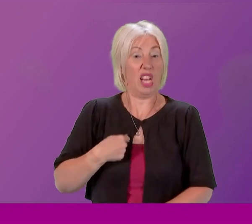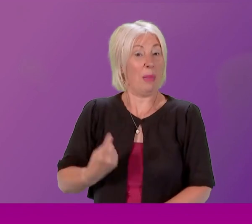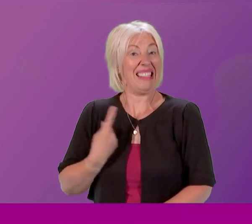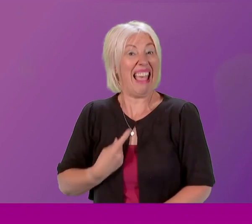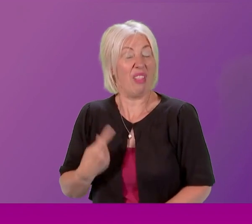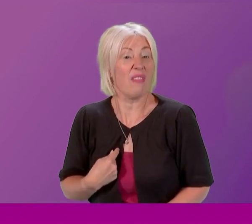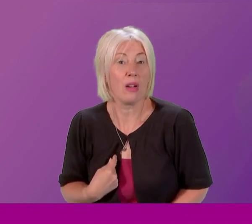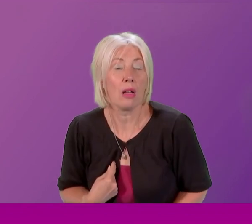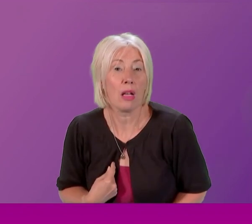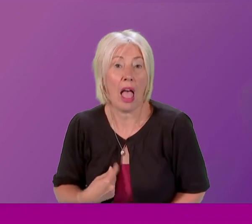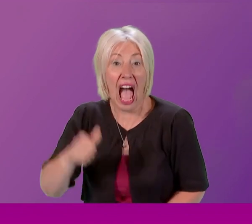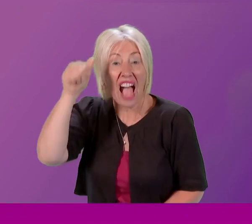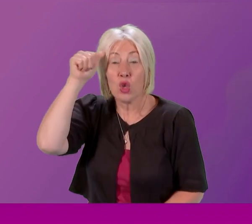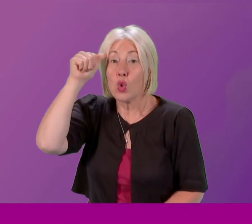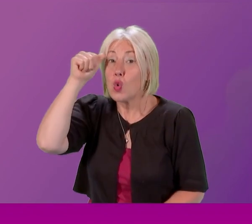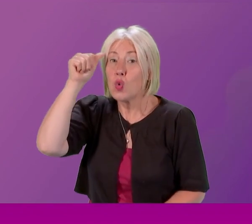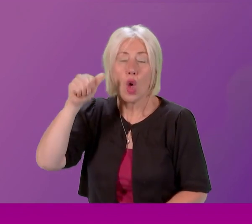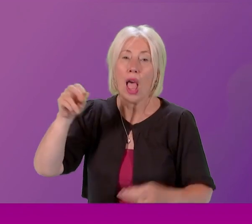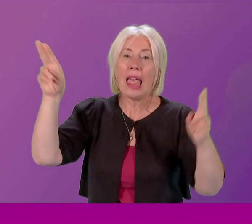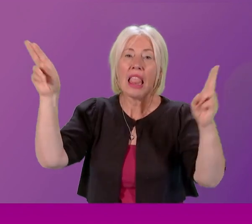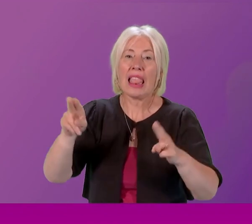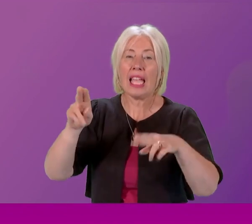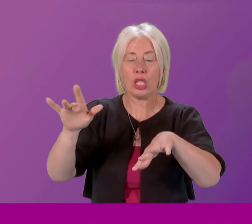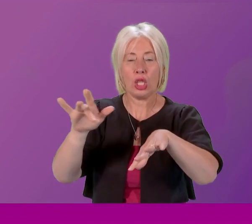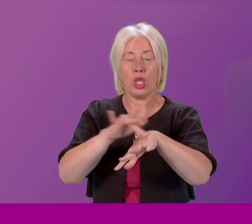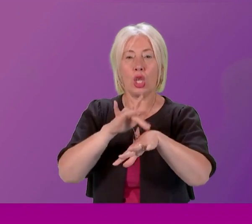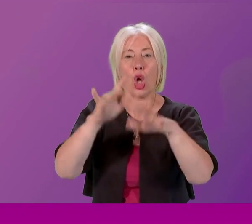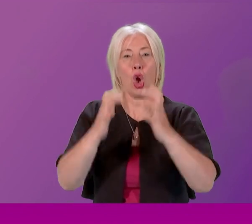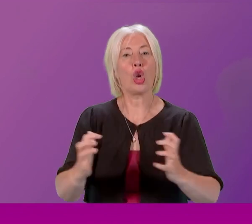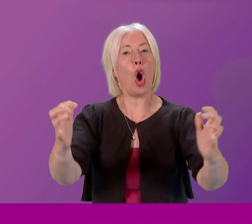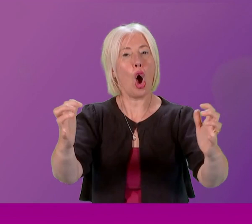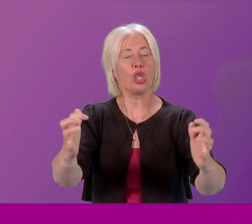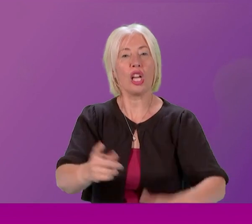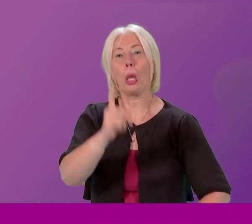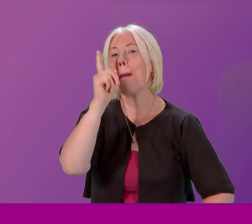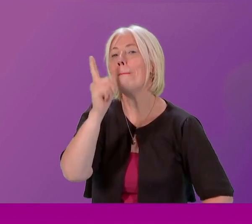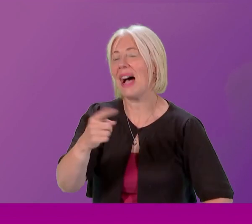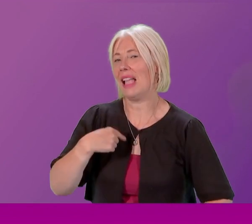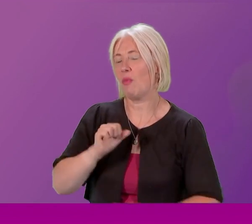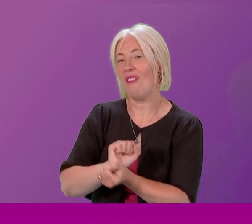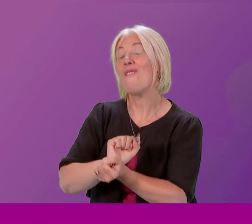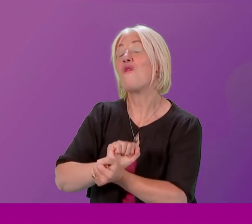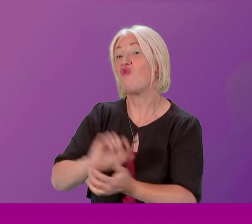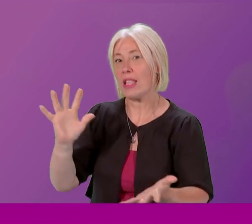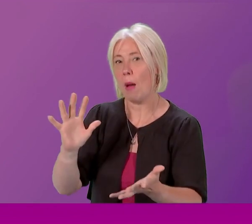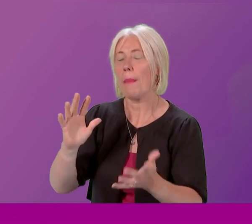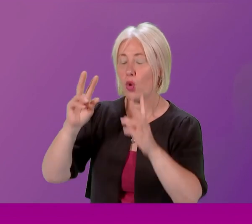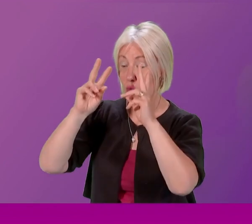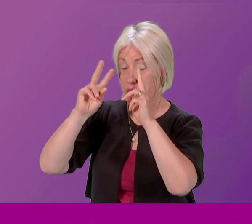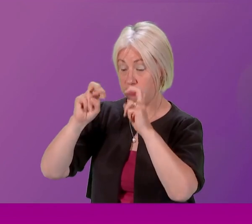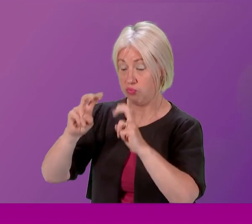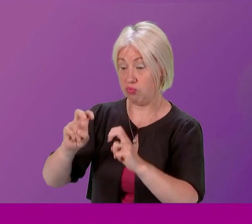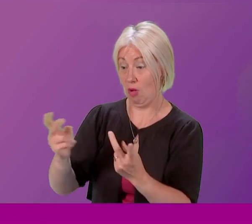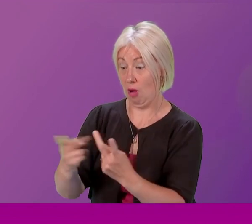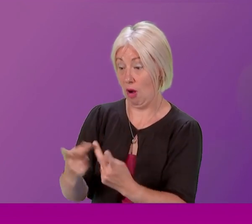with knowing that there would be far less concerts. However, there would be the freedom to explore other